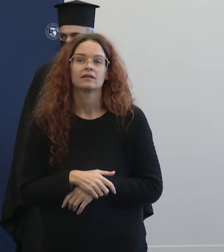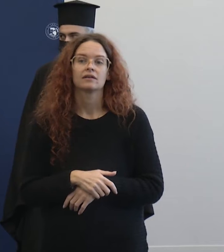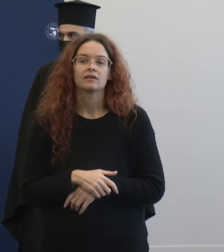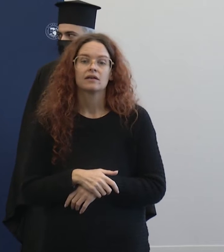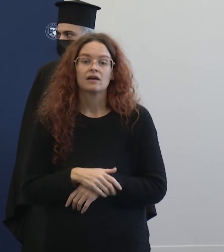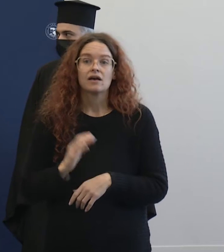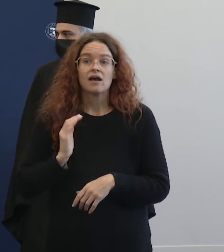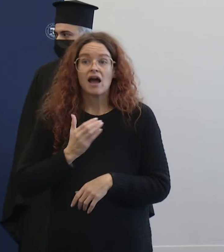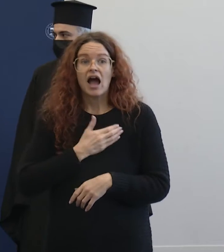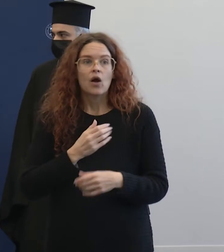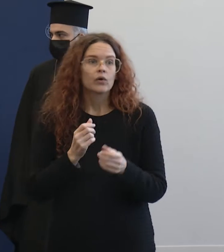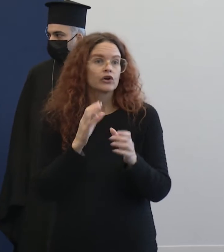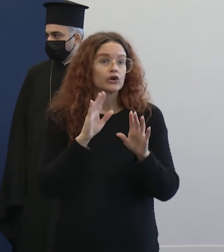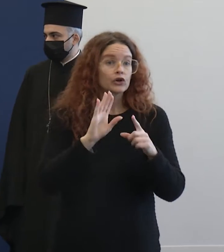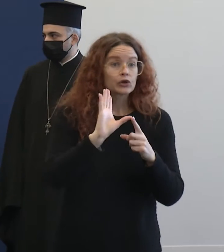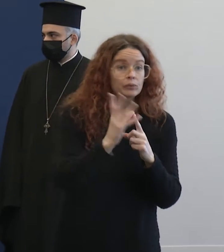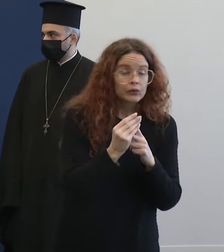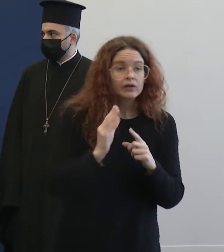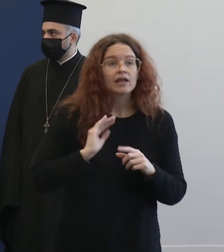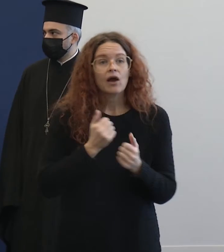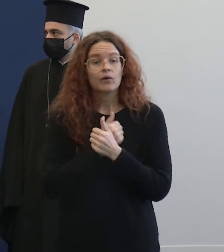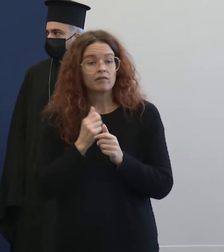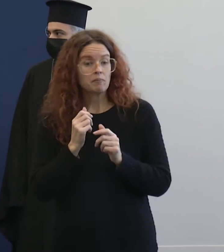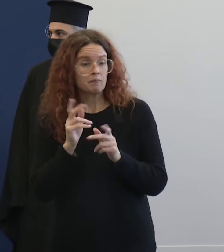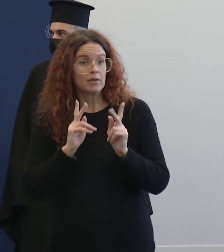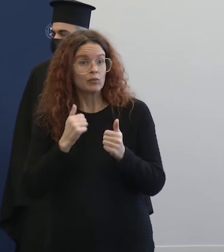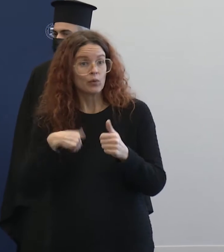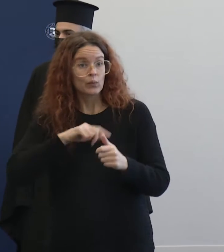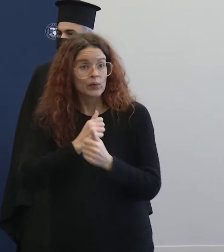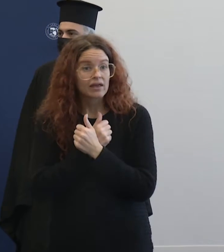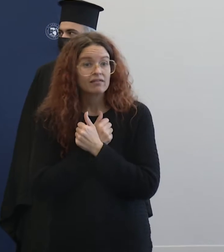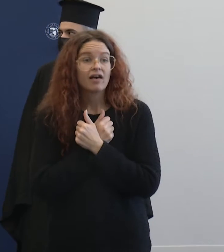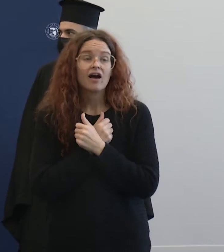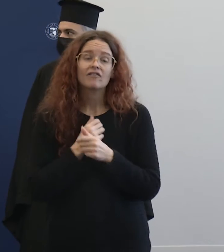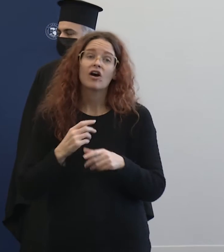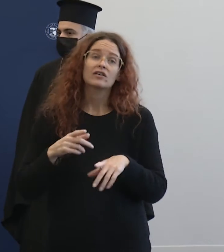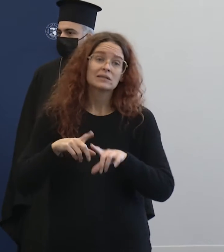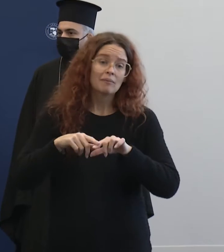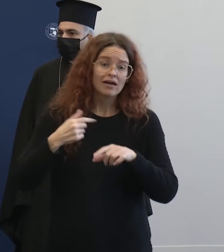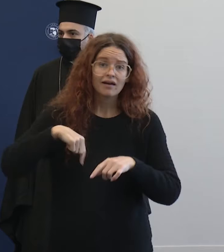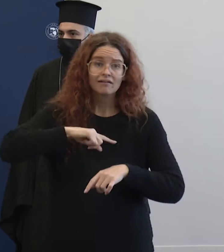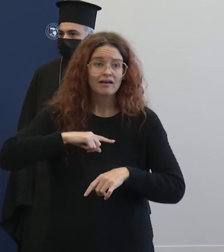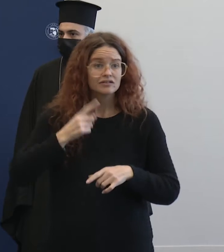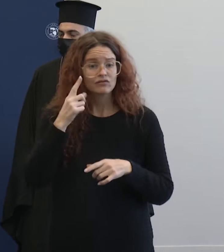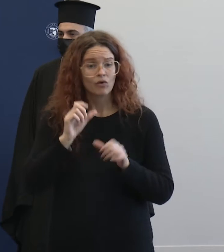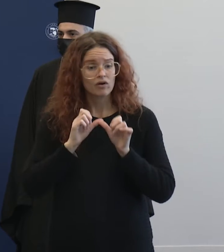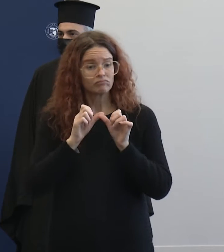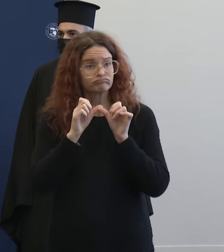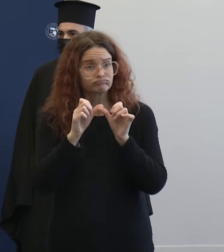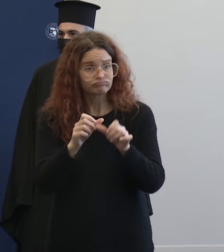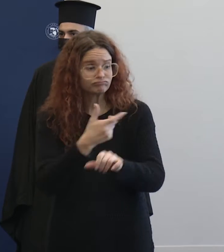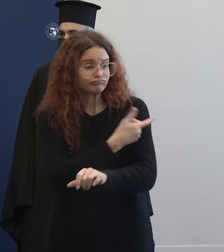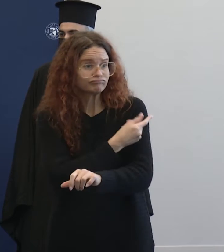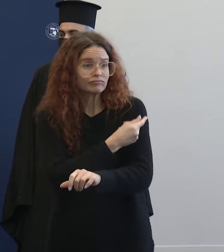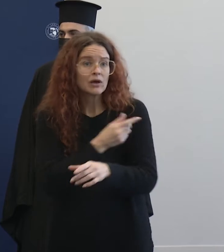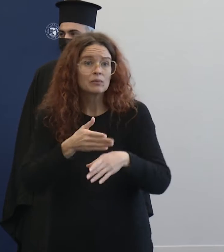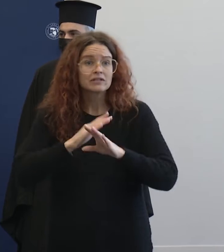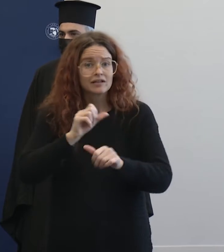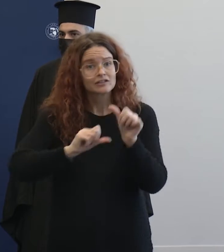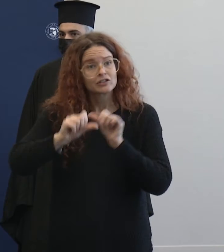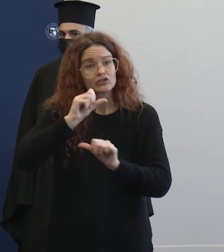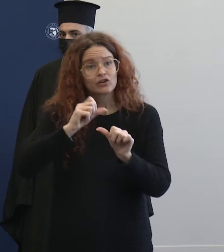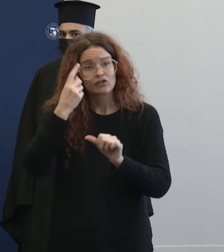ones are counting on us to help us move past this so we, as we embrace the meaning of the holiday season of caring for each